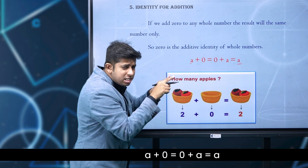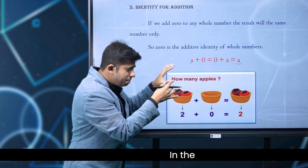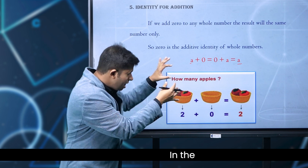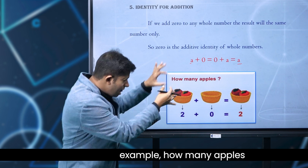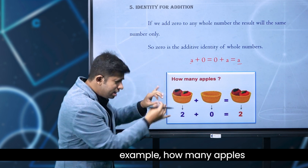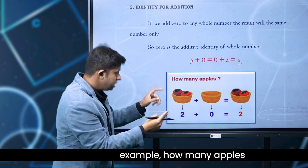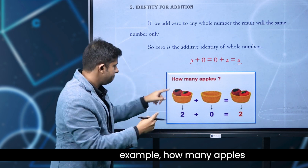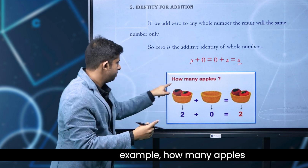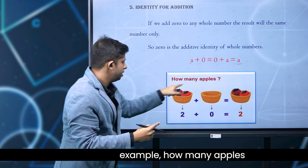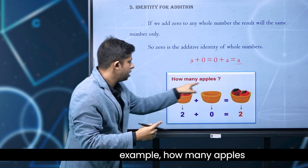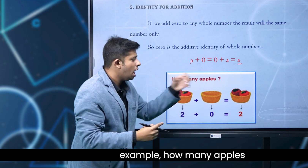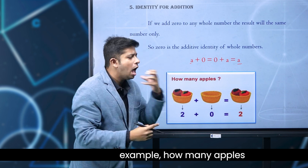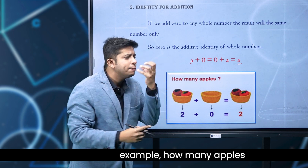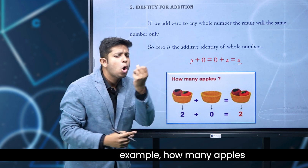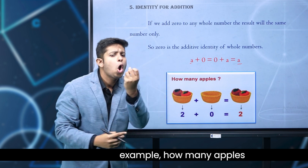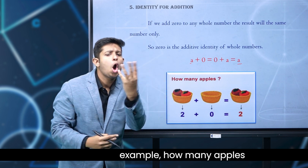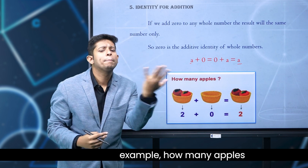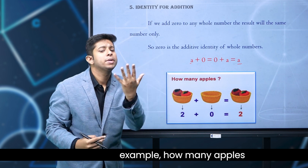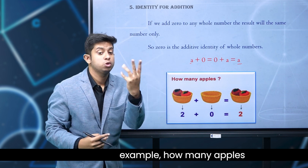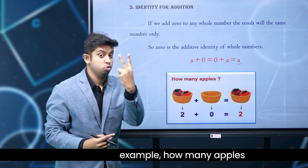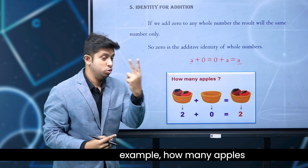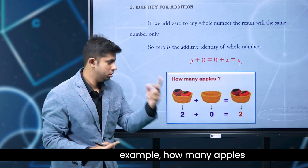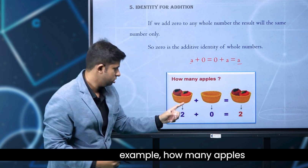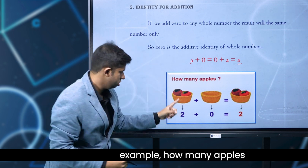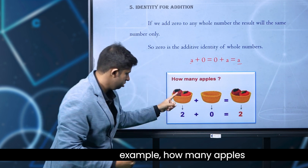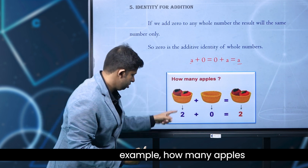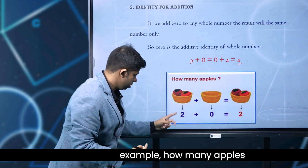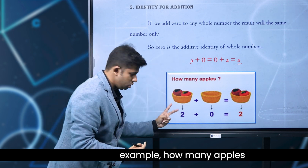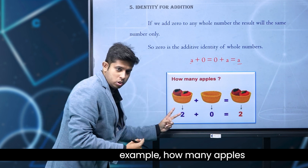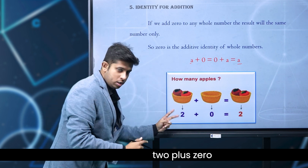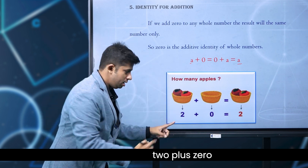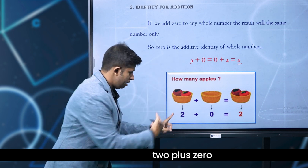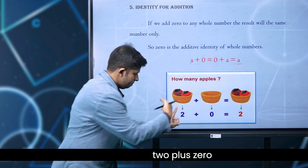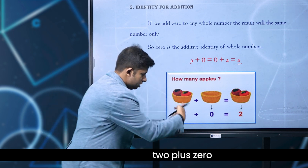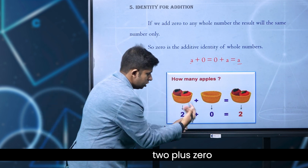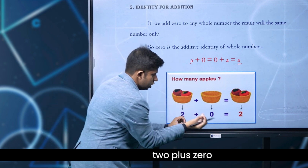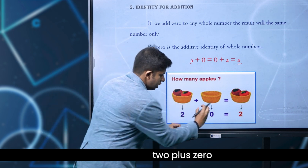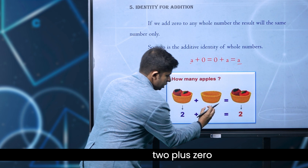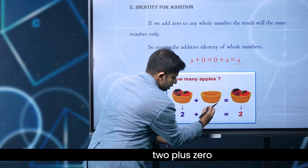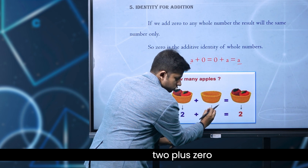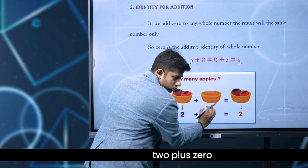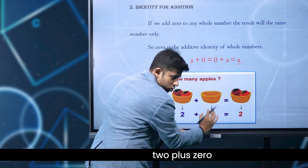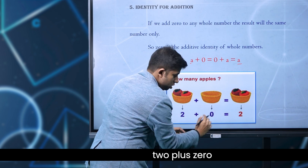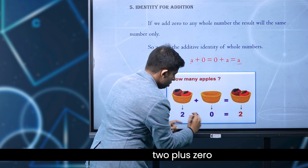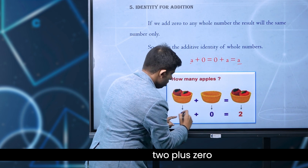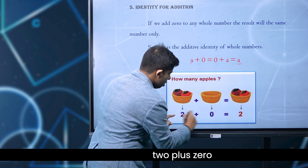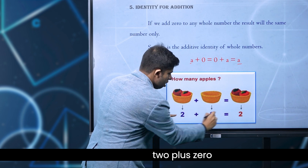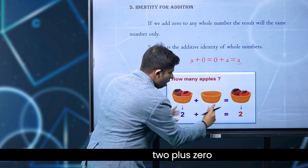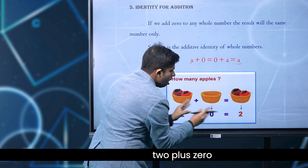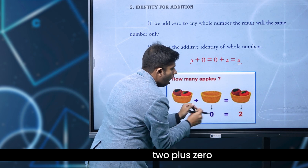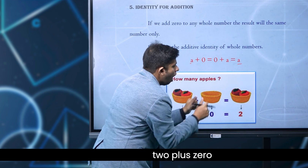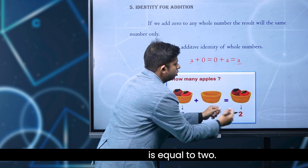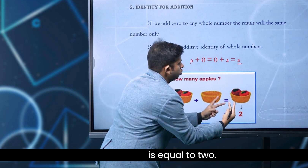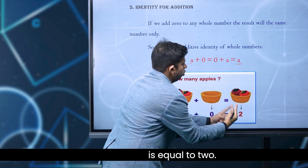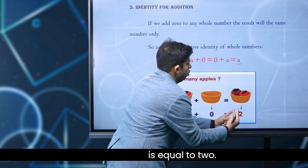In the example, how many apples? 2 plus 0 is equal to